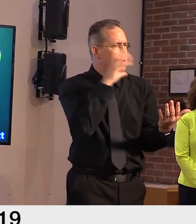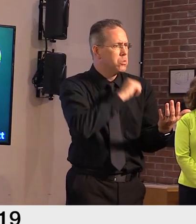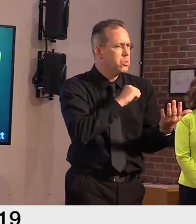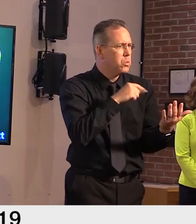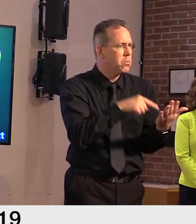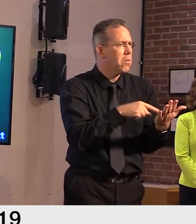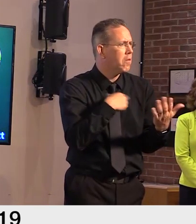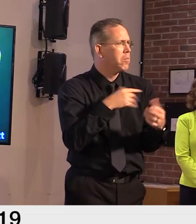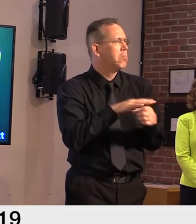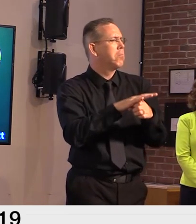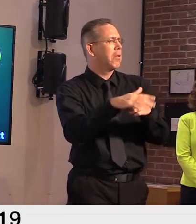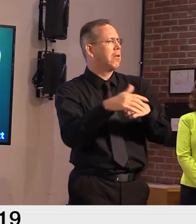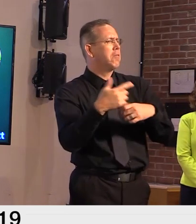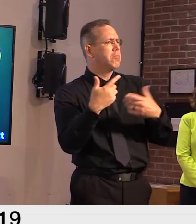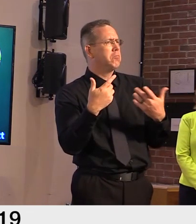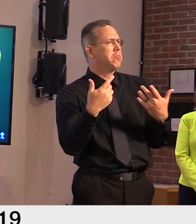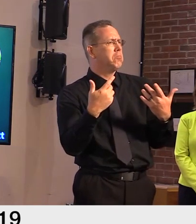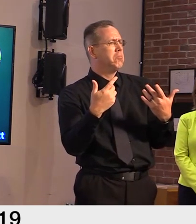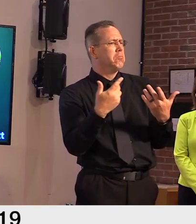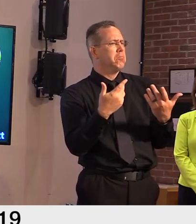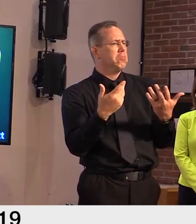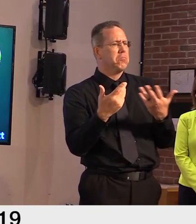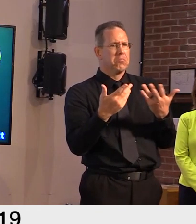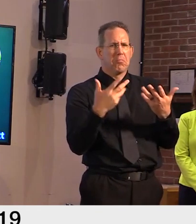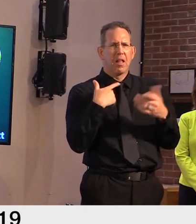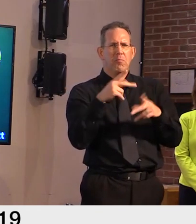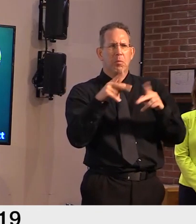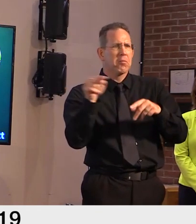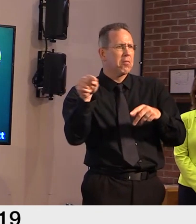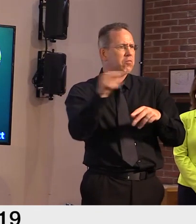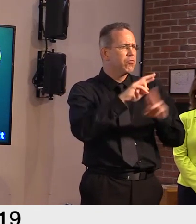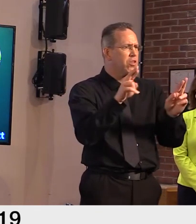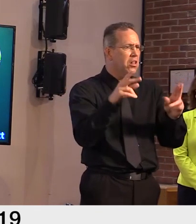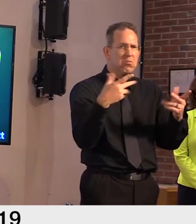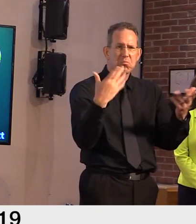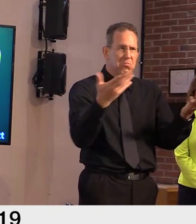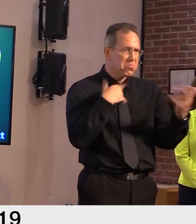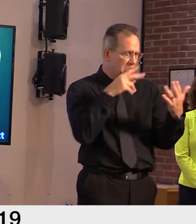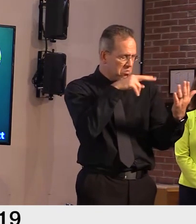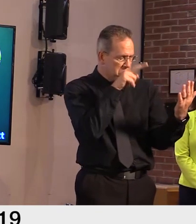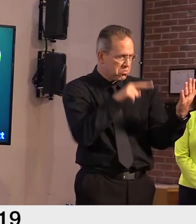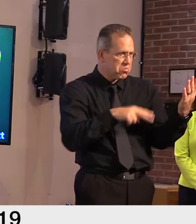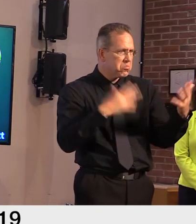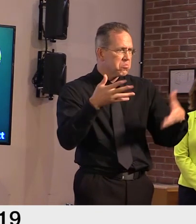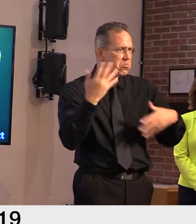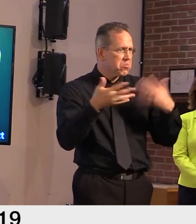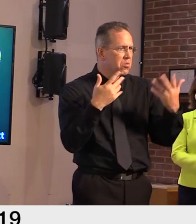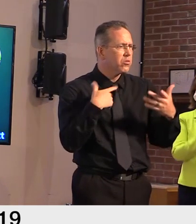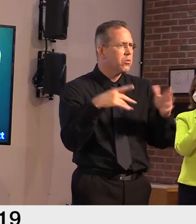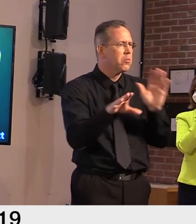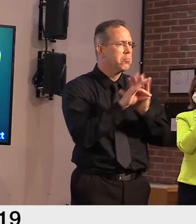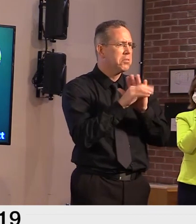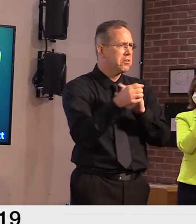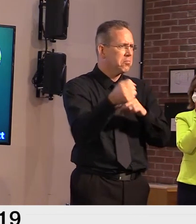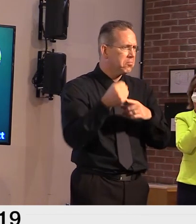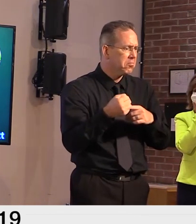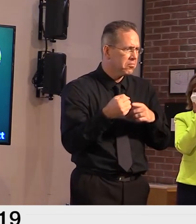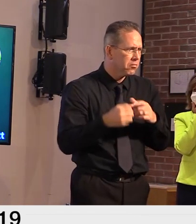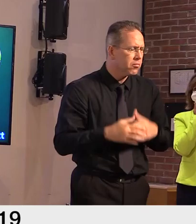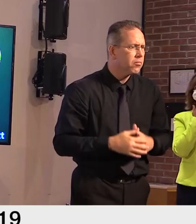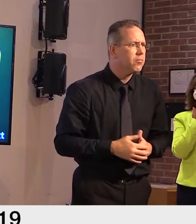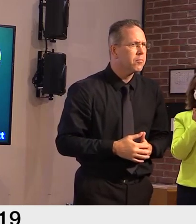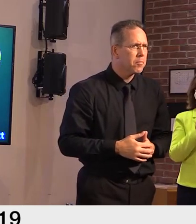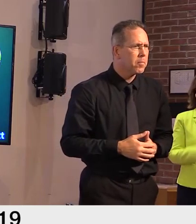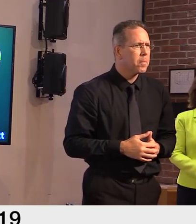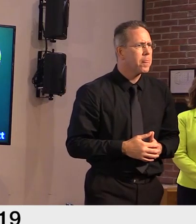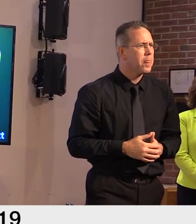to say we received 164 applications in that short period of time. So I would have to